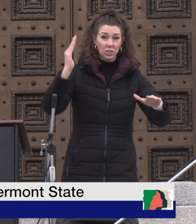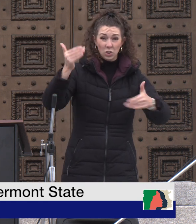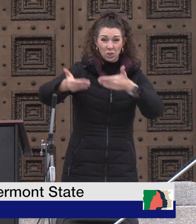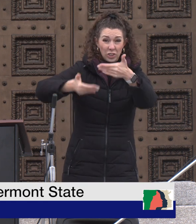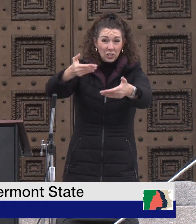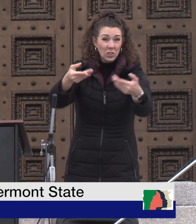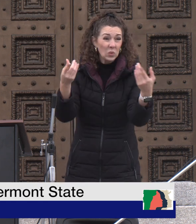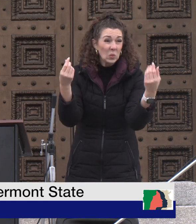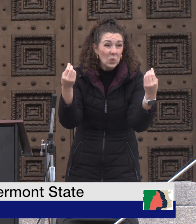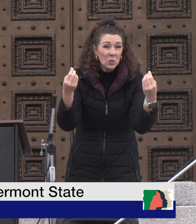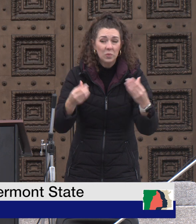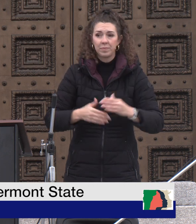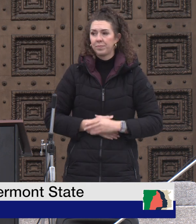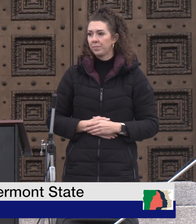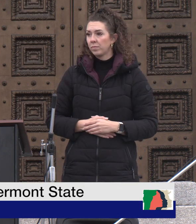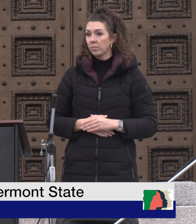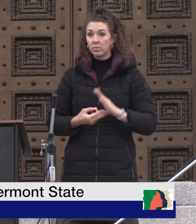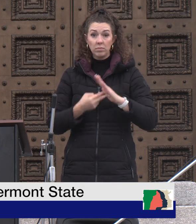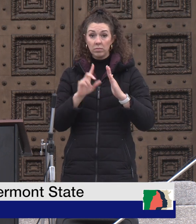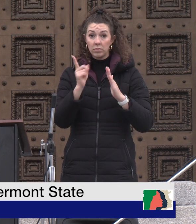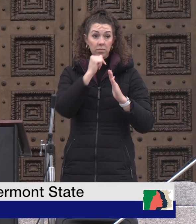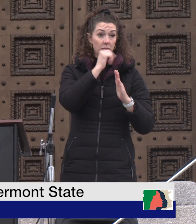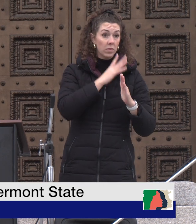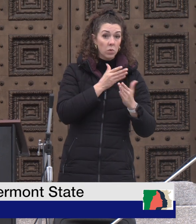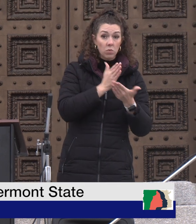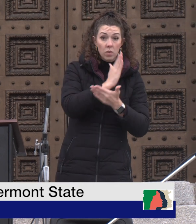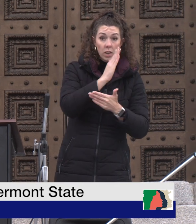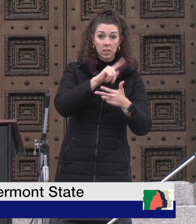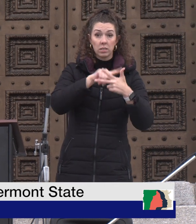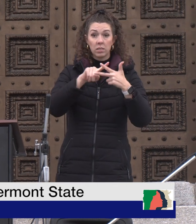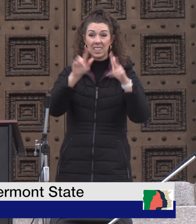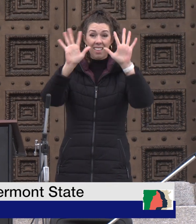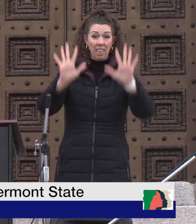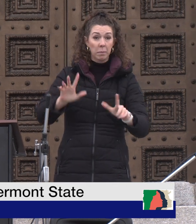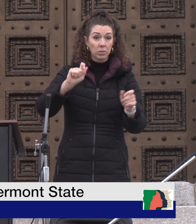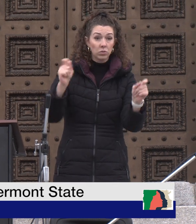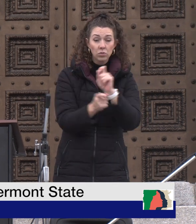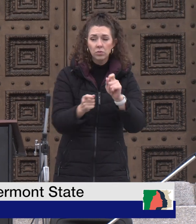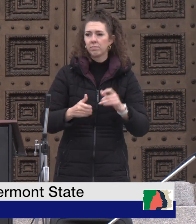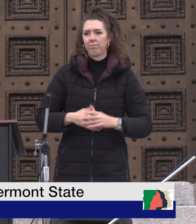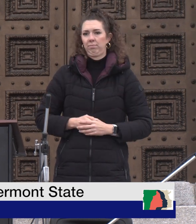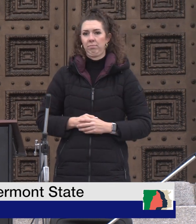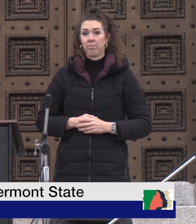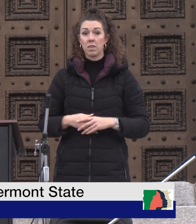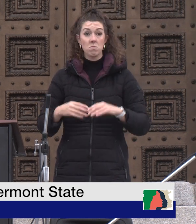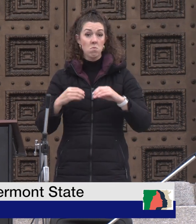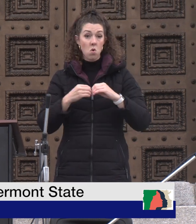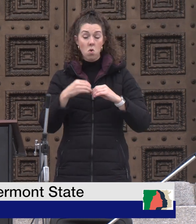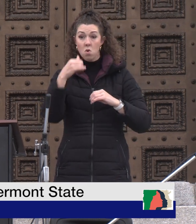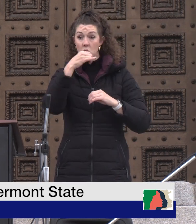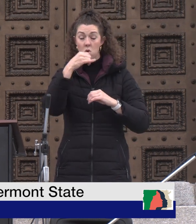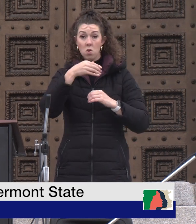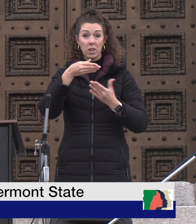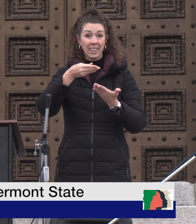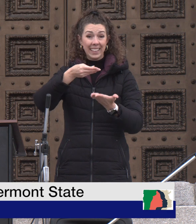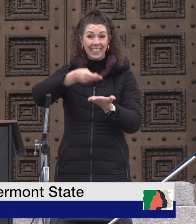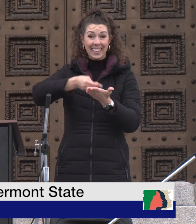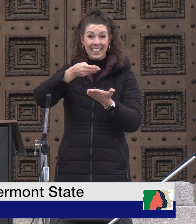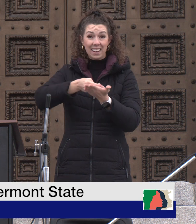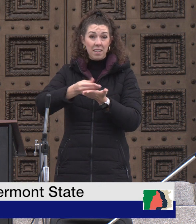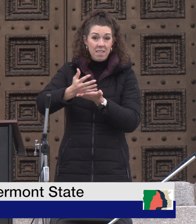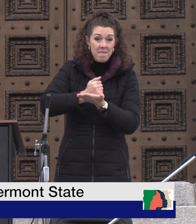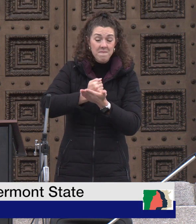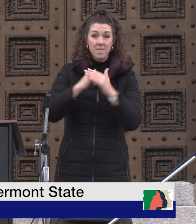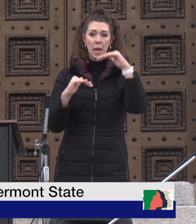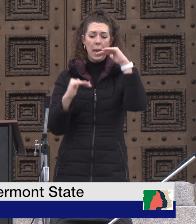And then it's not only women's rights, it's not only climate change. At a time of massive income and wealth inequality, when the